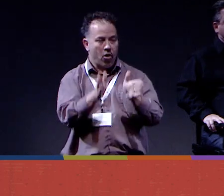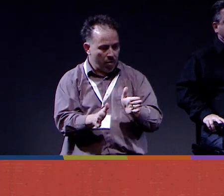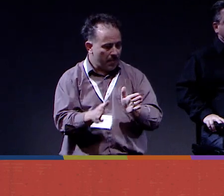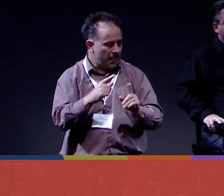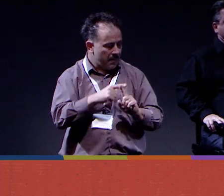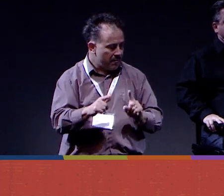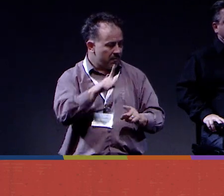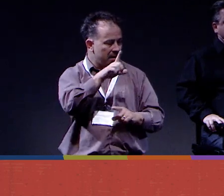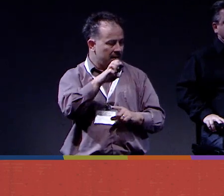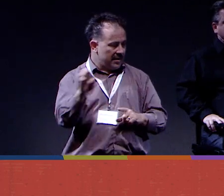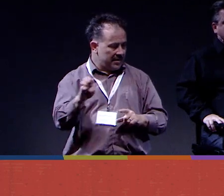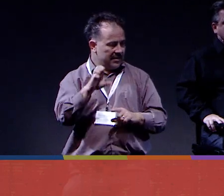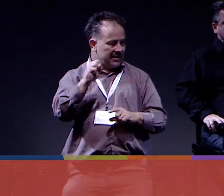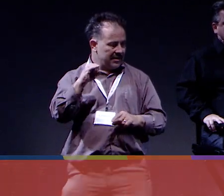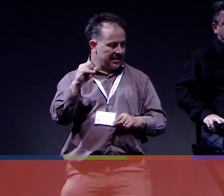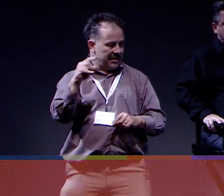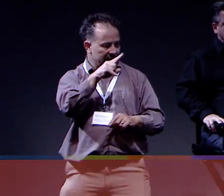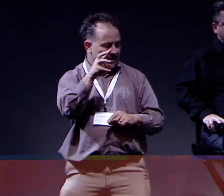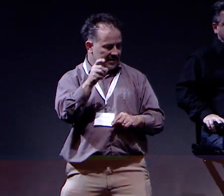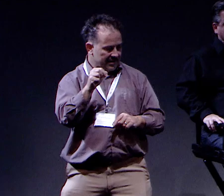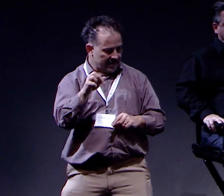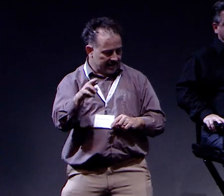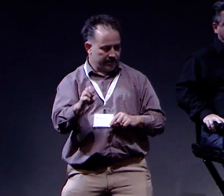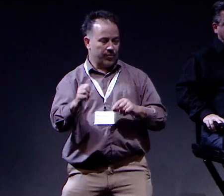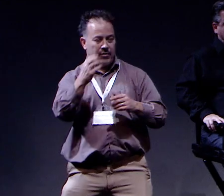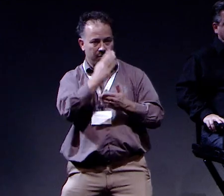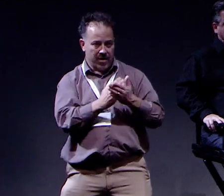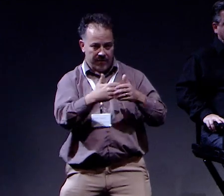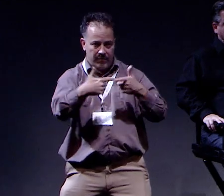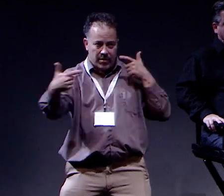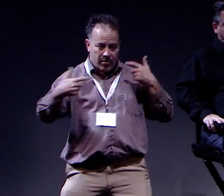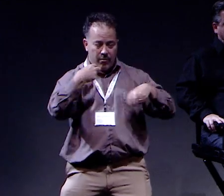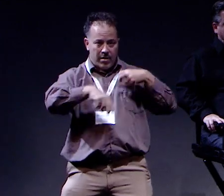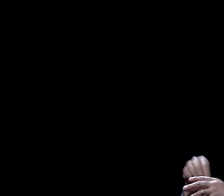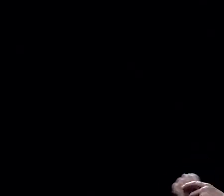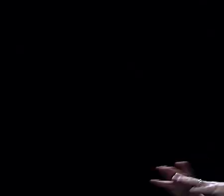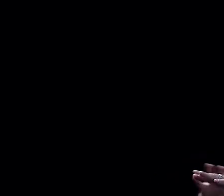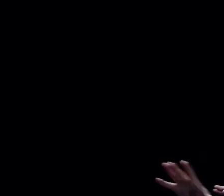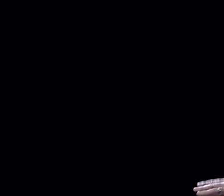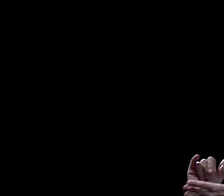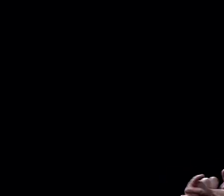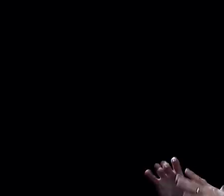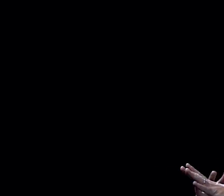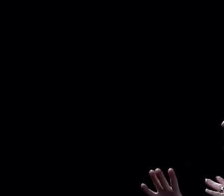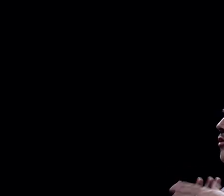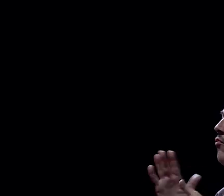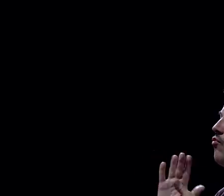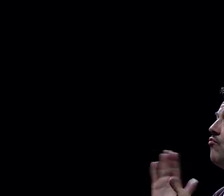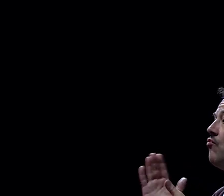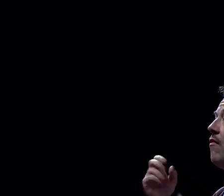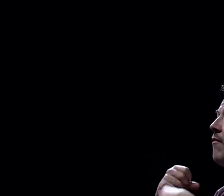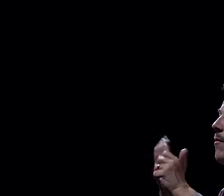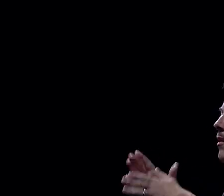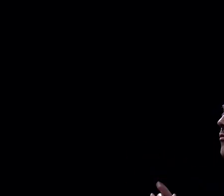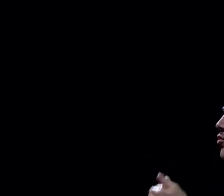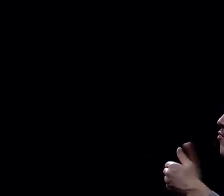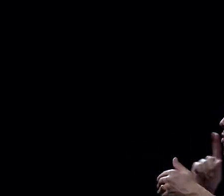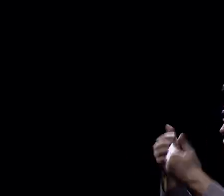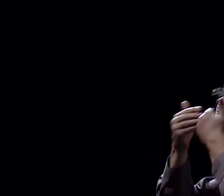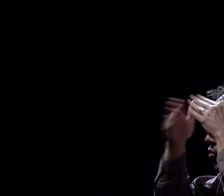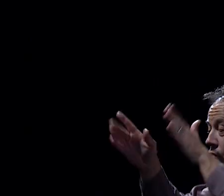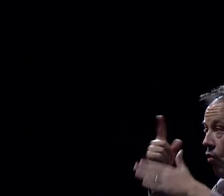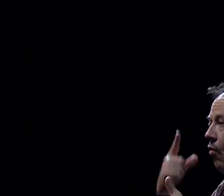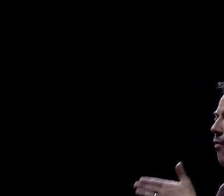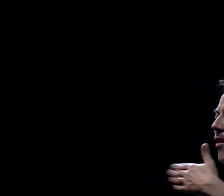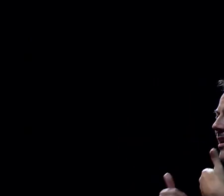But Lee Sizemore is indicative of a larger problem in Hollywood, which is that Hollywood filmmakers don't actually know what game designers